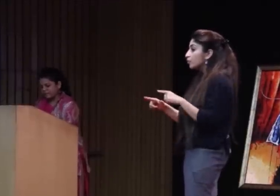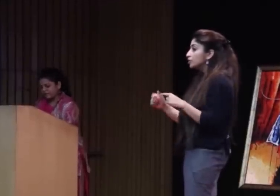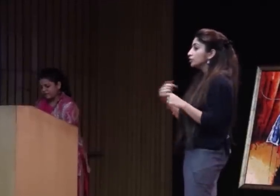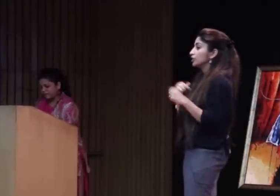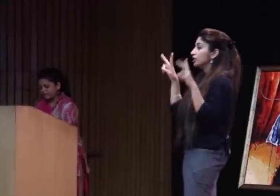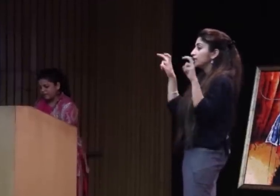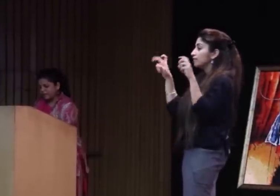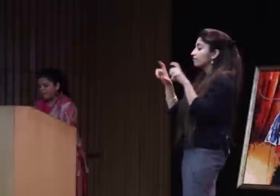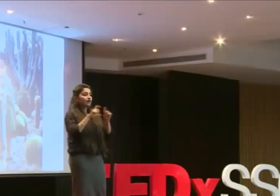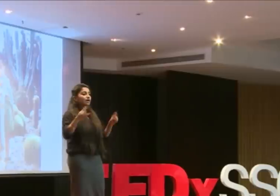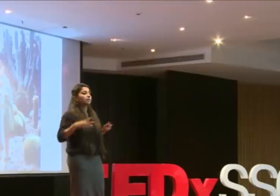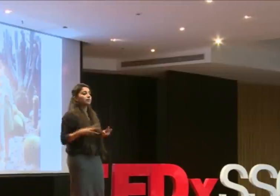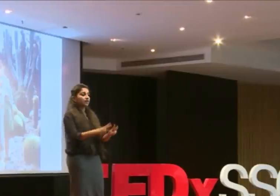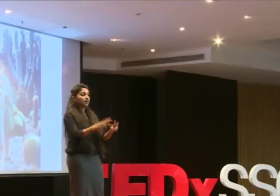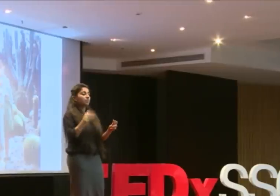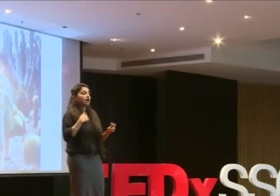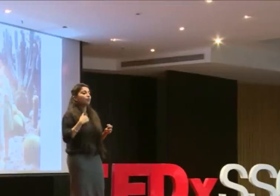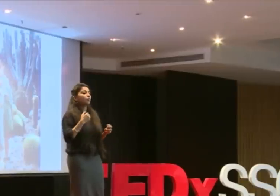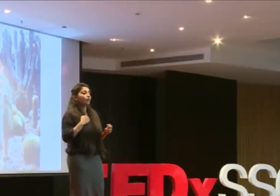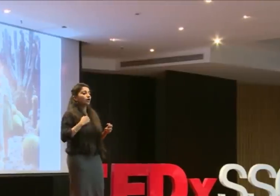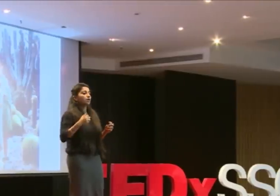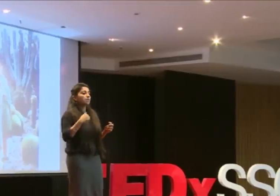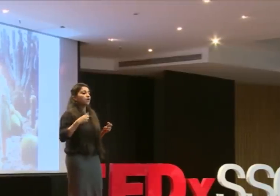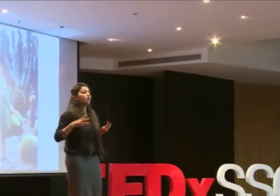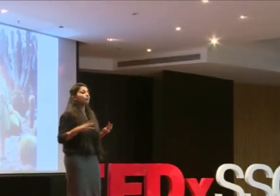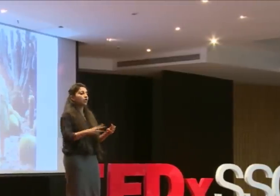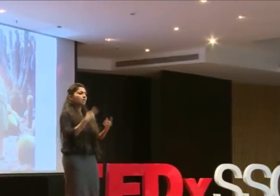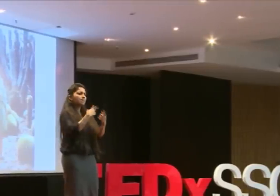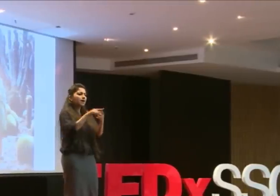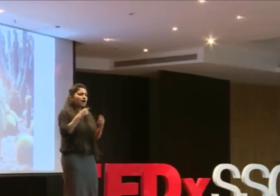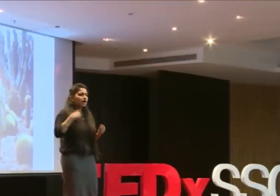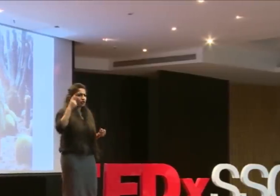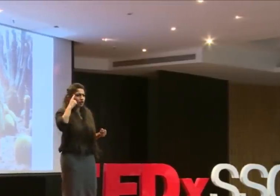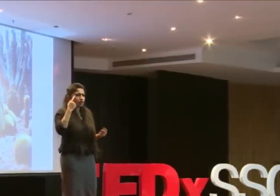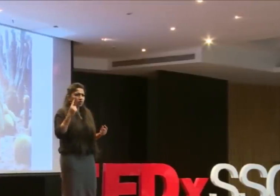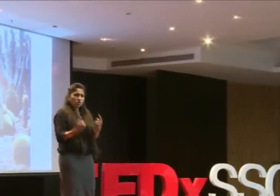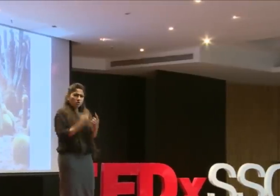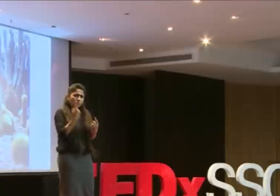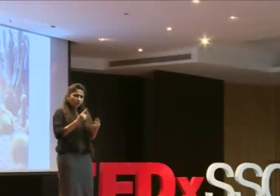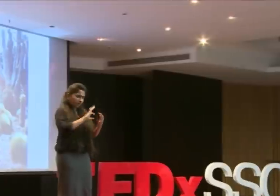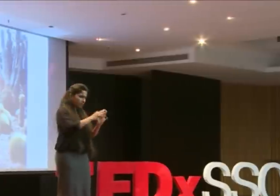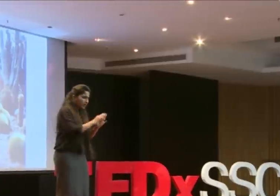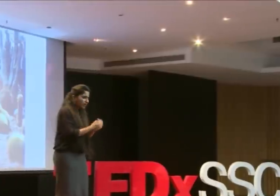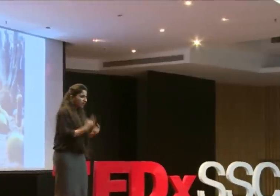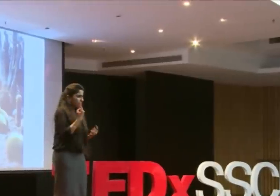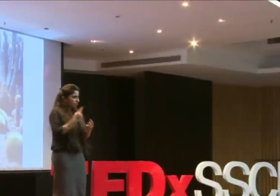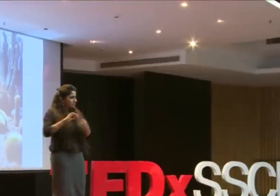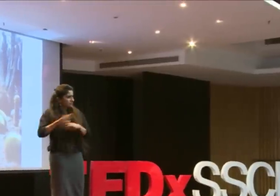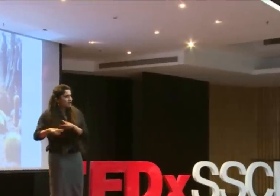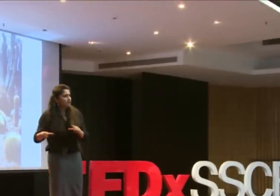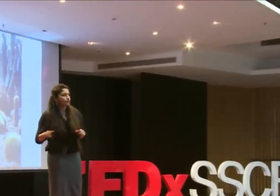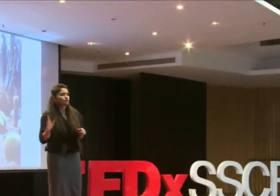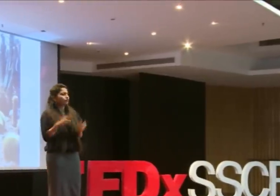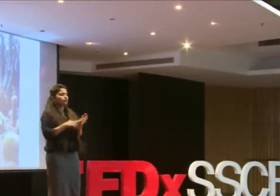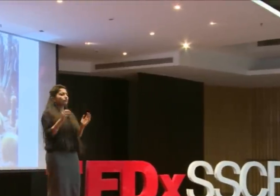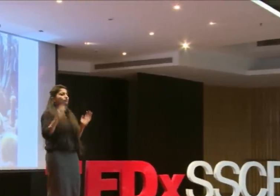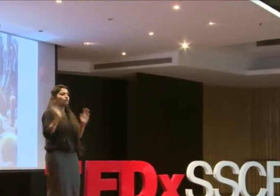me. But more than that, rather than just being at the receiving end of this experience,